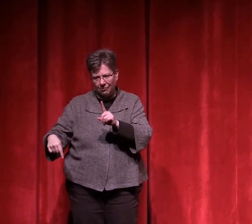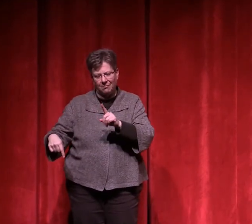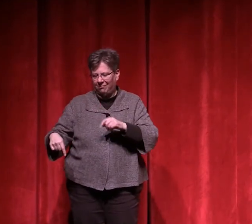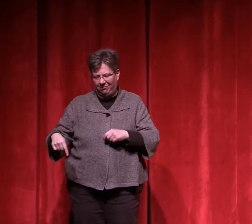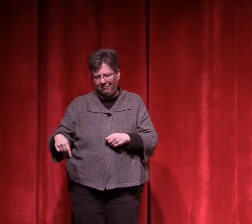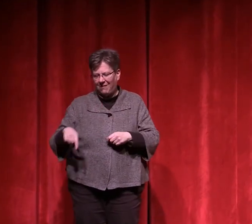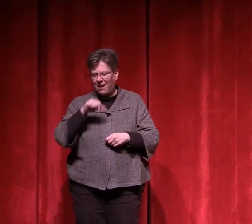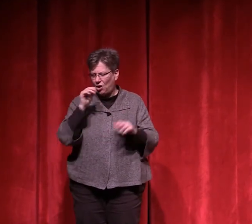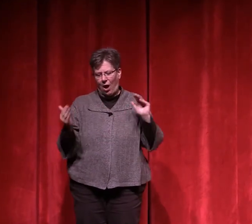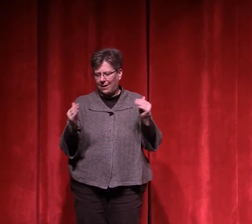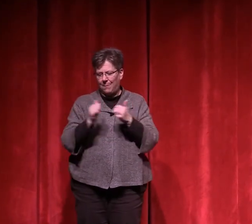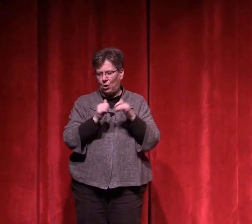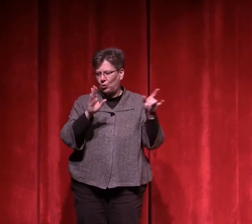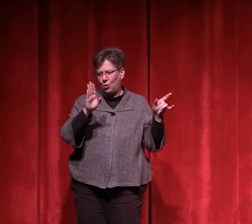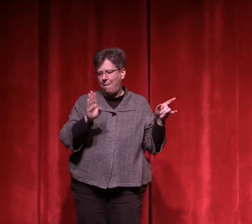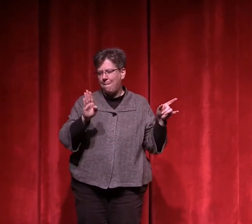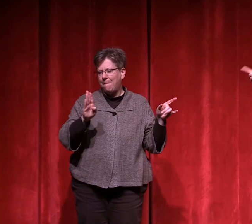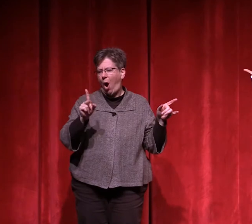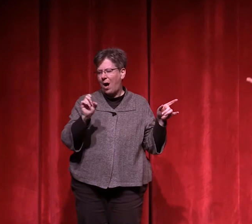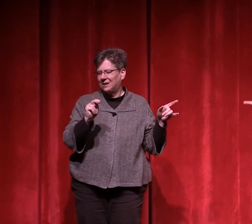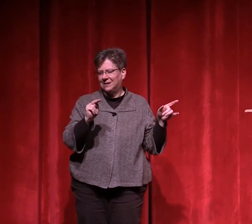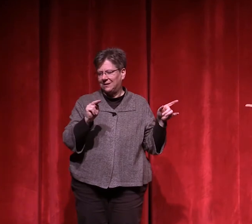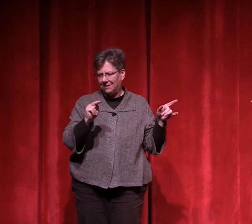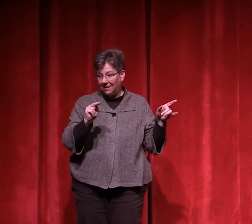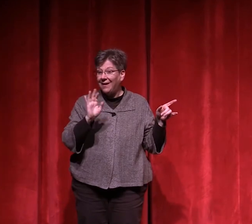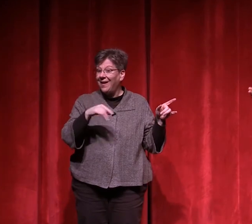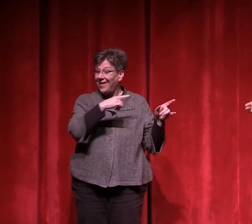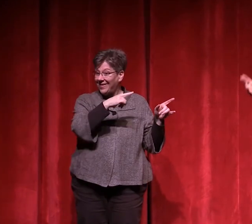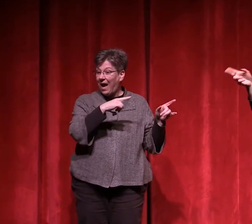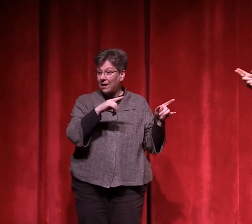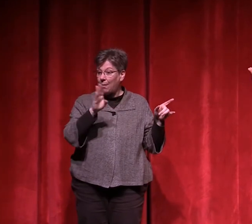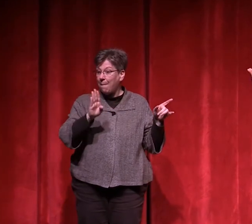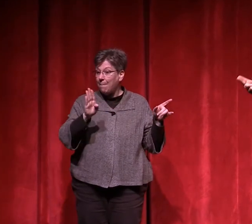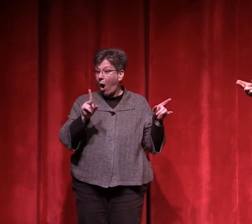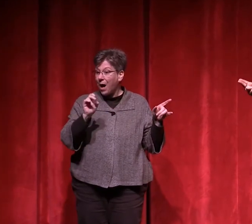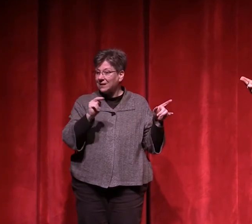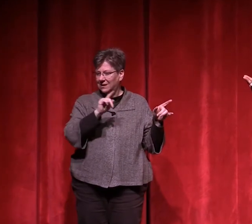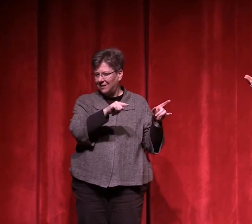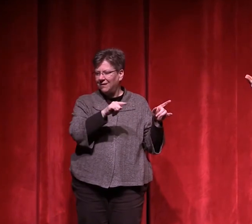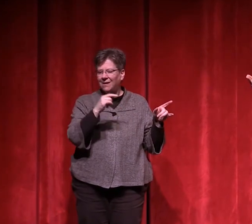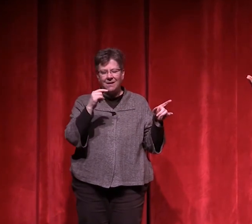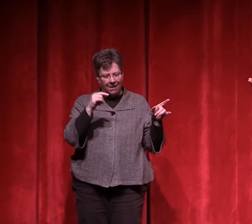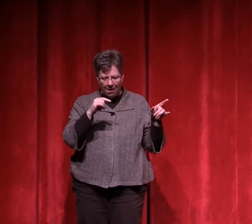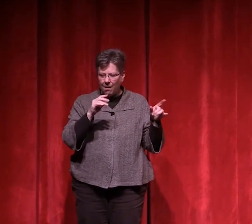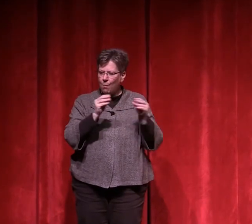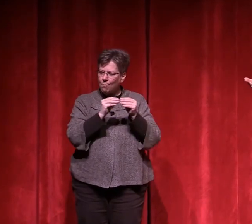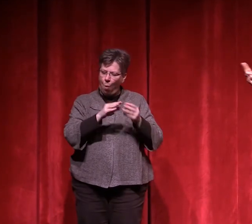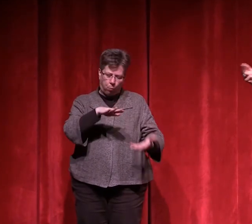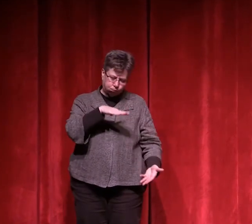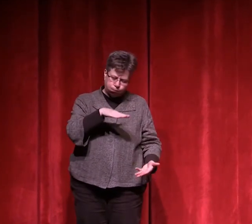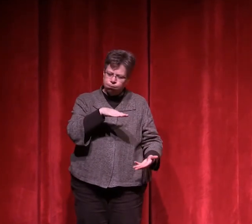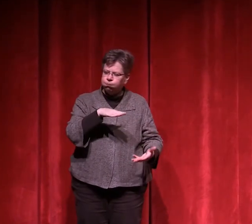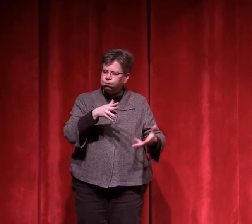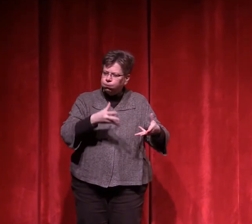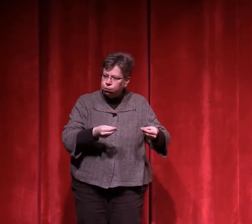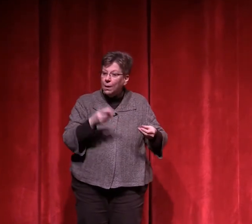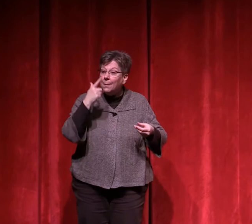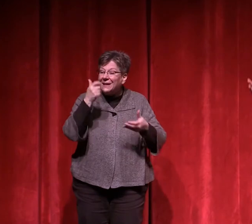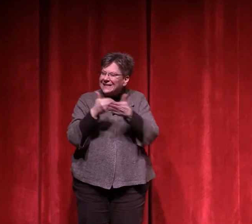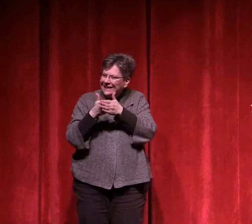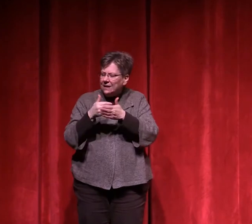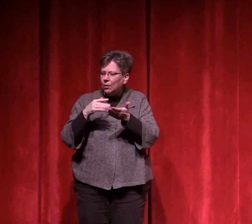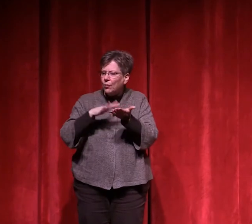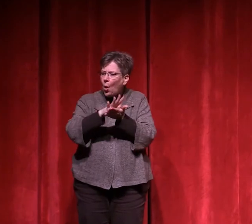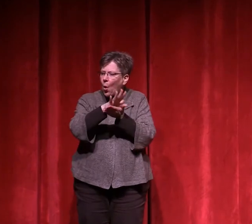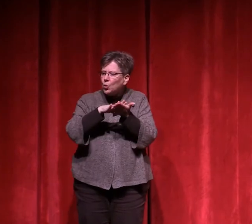styrofoam. Oh yeah, the shit at home, right? That's like cheesecake. Because the ocean's right there,